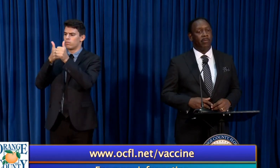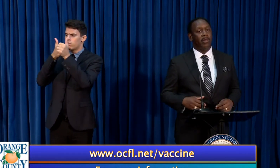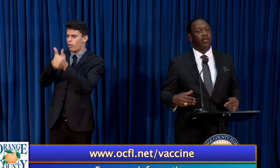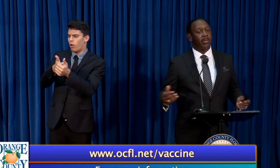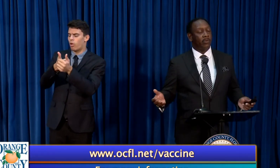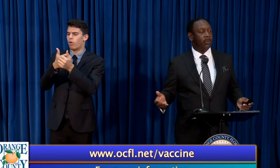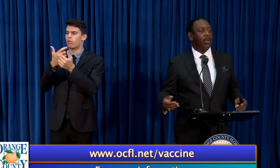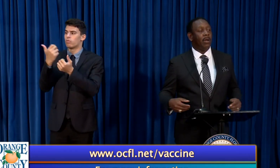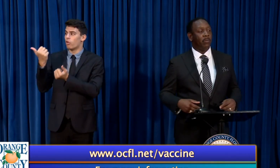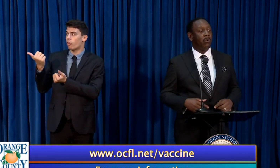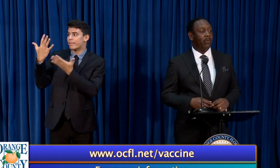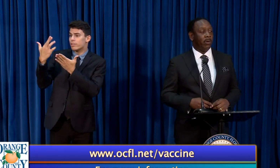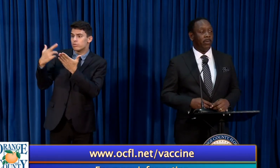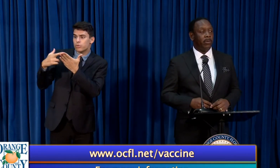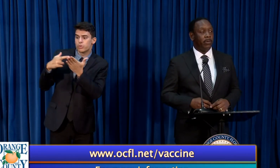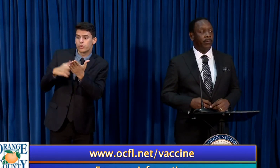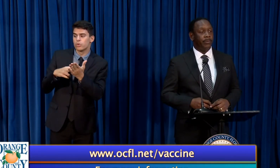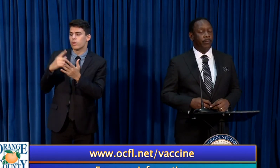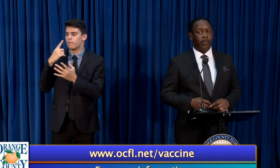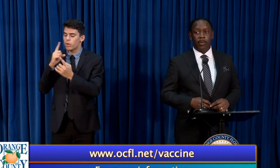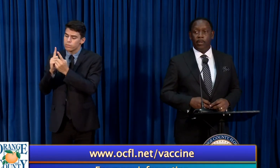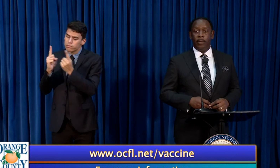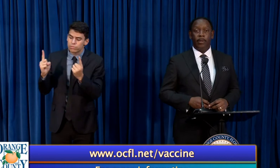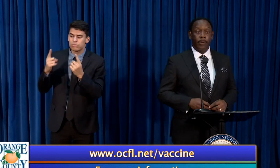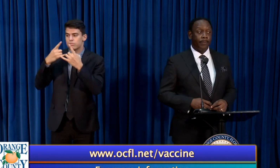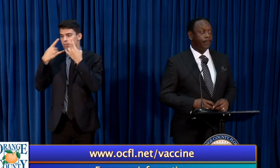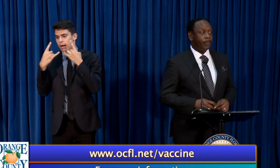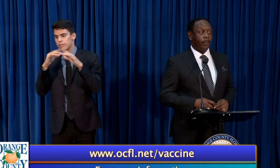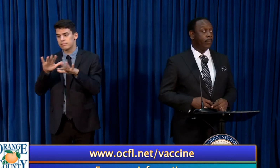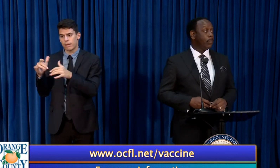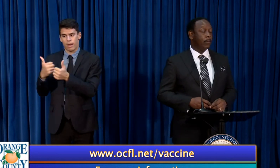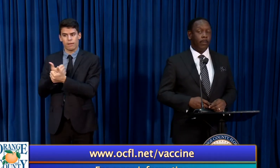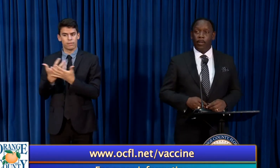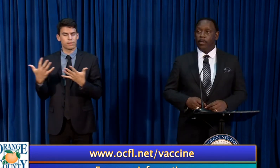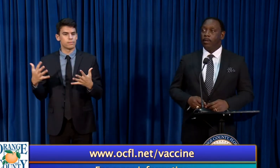with them, because they truly are more vulnerable. Okay.